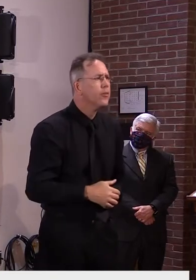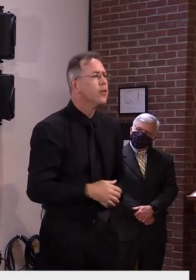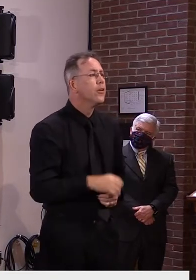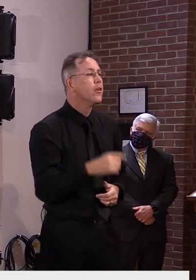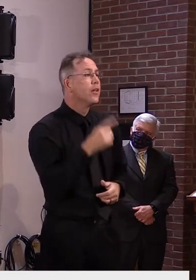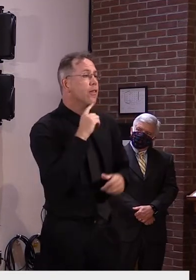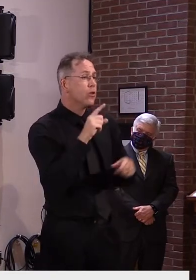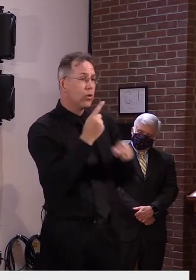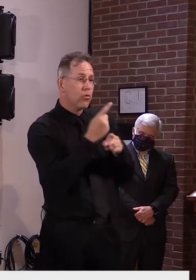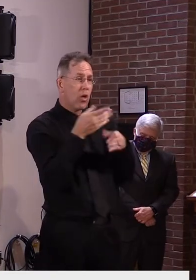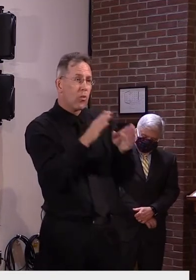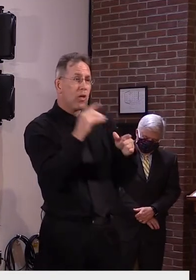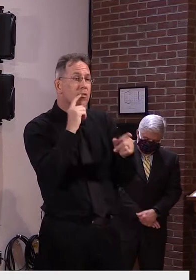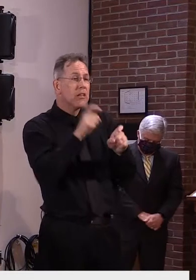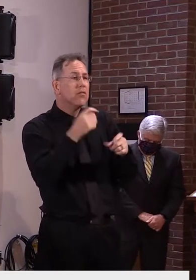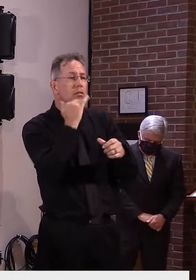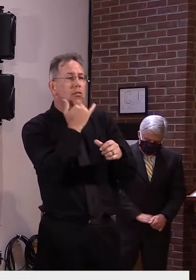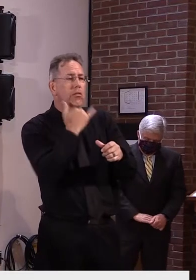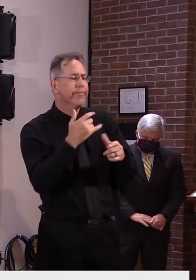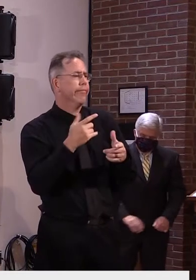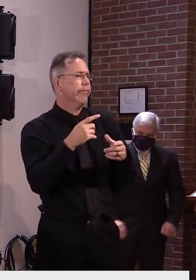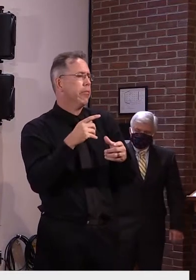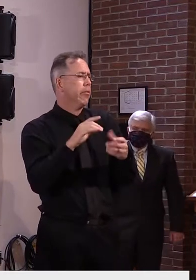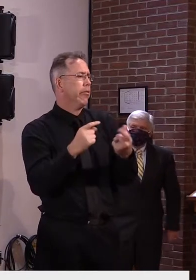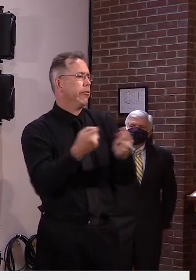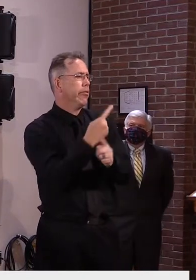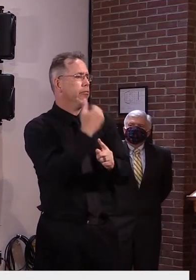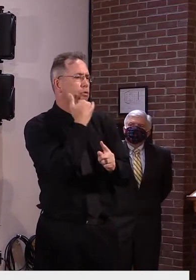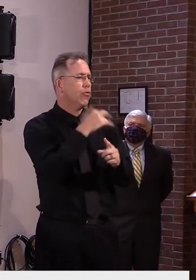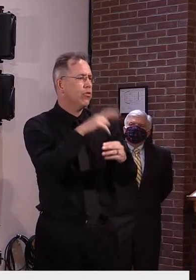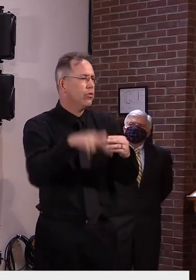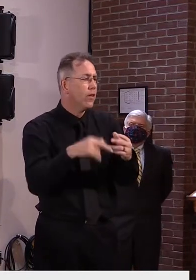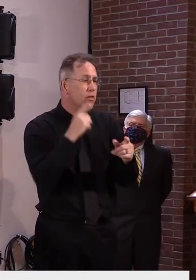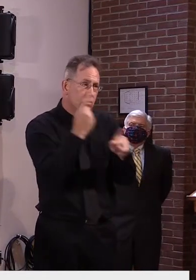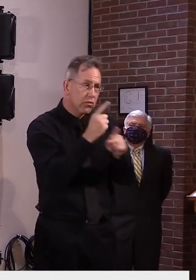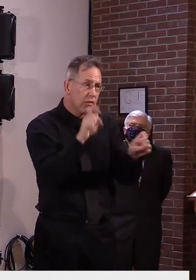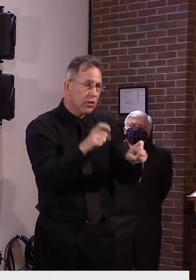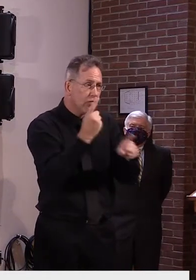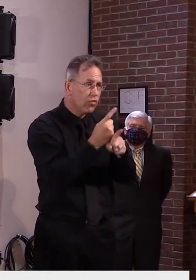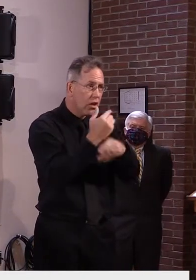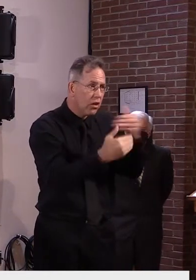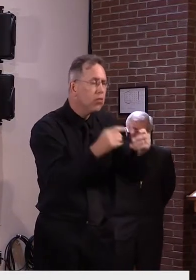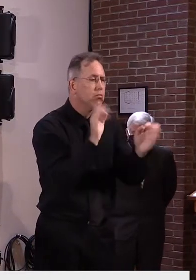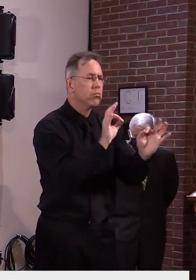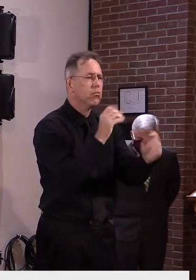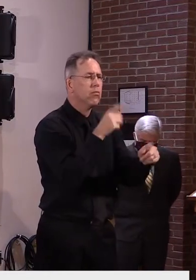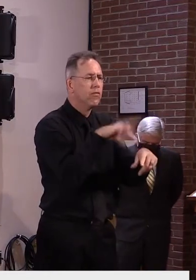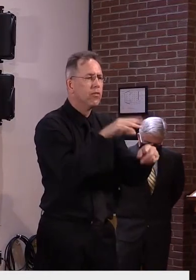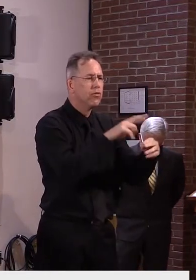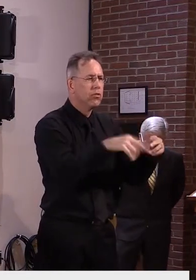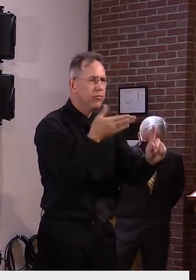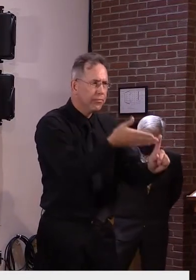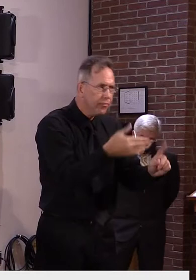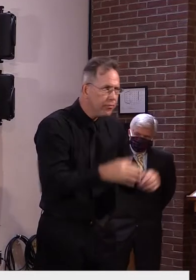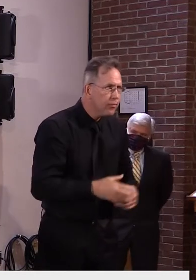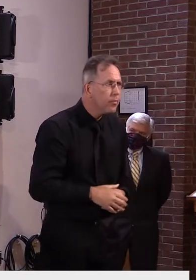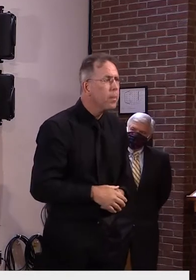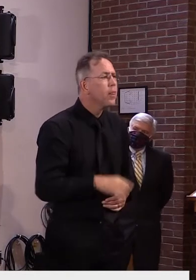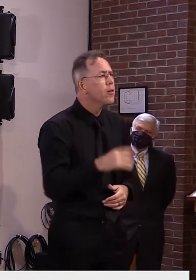could be valuable here as well. However, this must be done as part of a regular screening